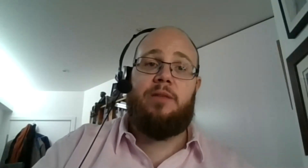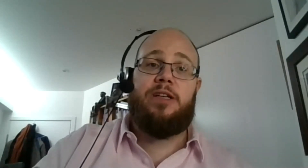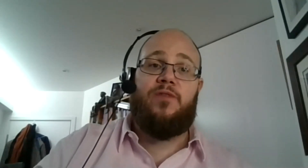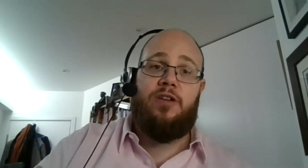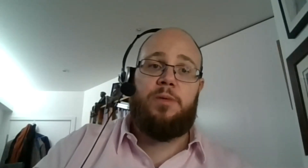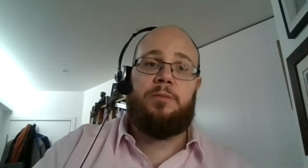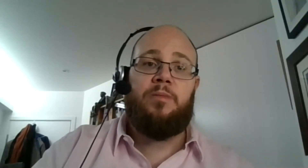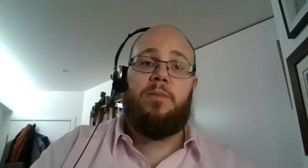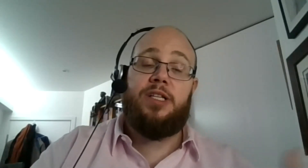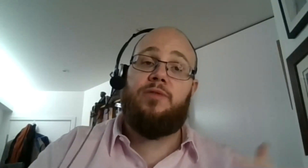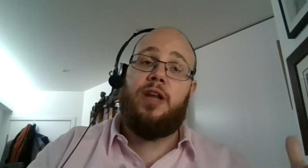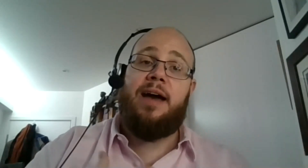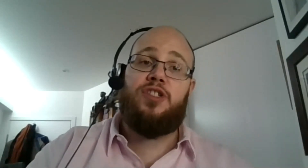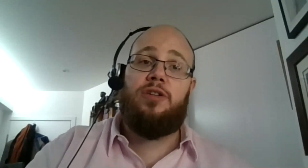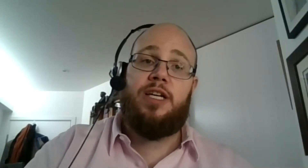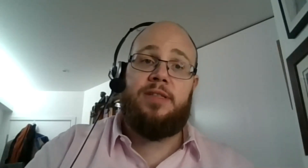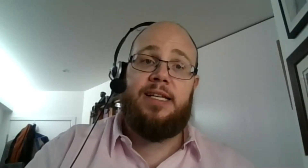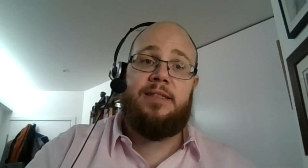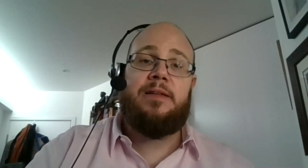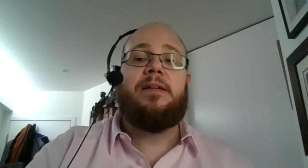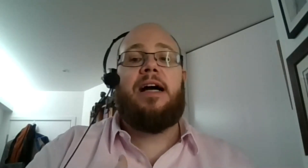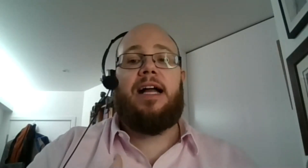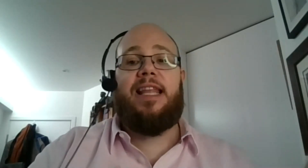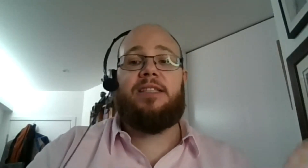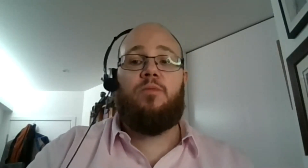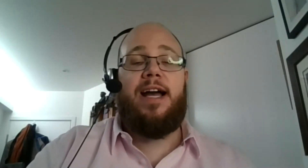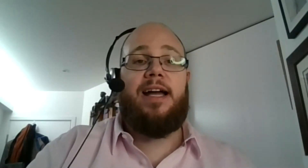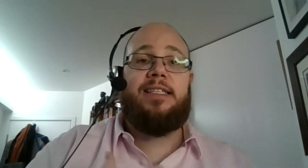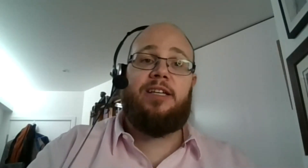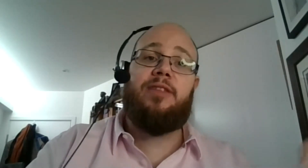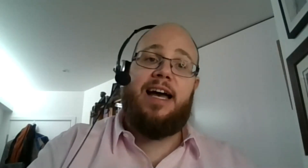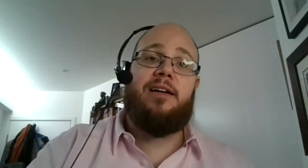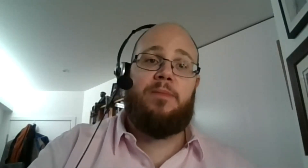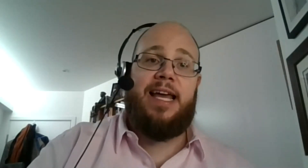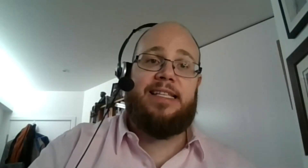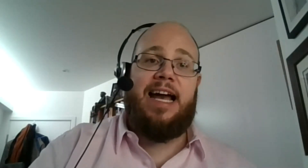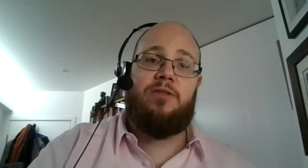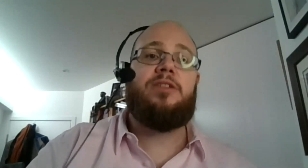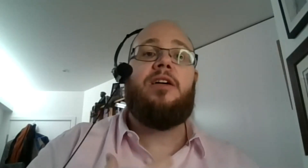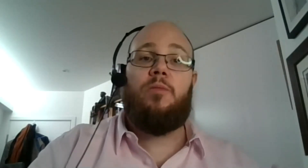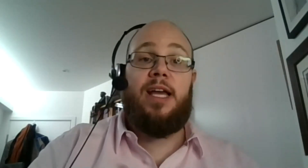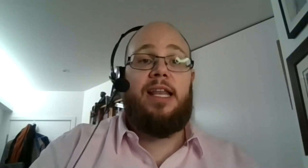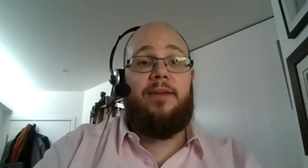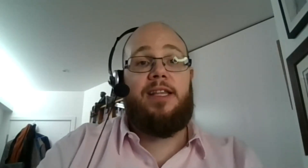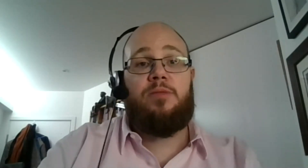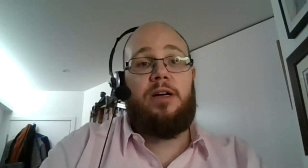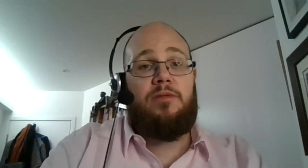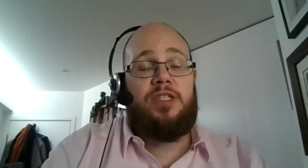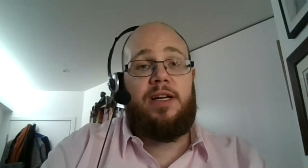most vulnerable, because you've got to have 2 doses. And that's where, until that plays out, we're going to live in this world of restrictions,